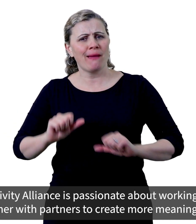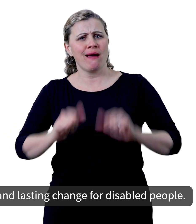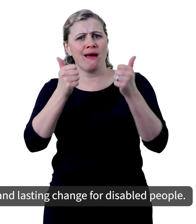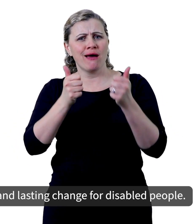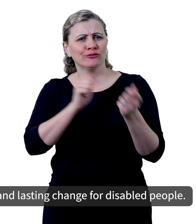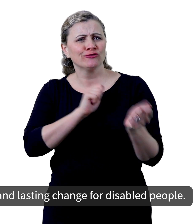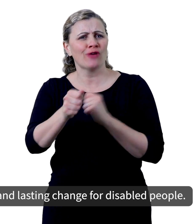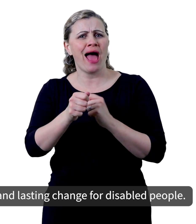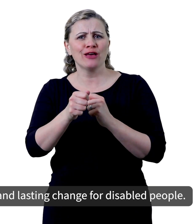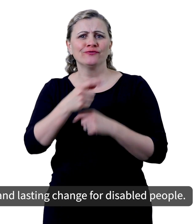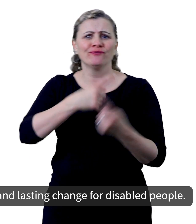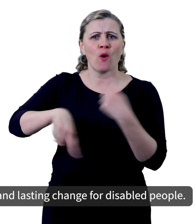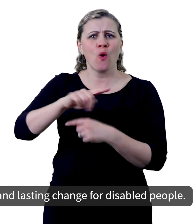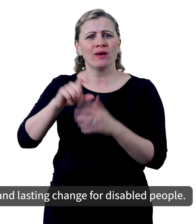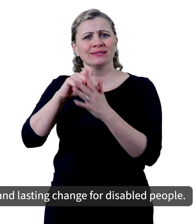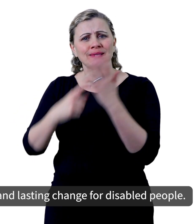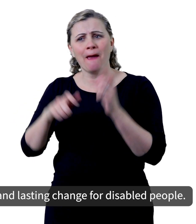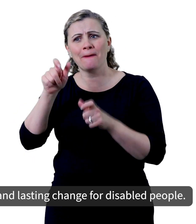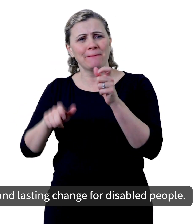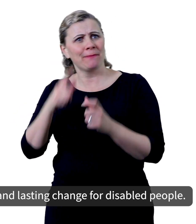and lasting change for disabled people.